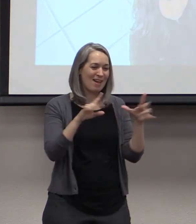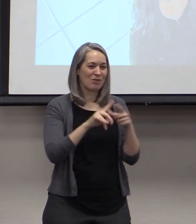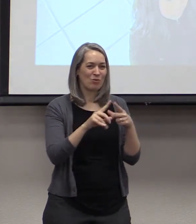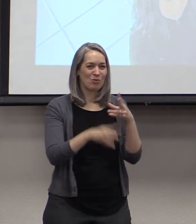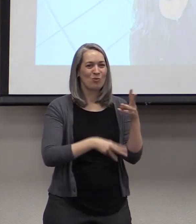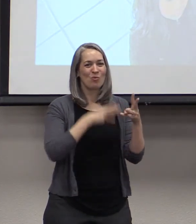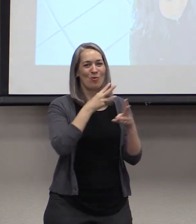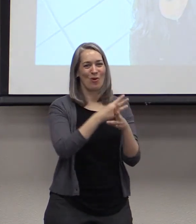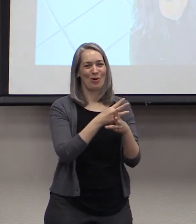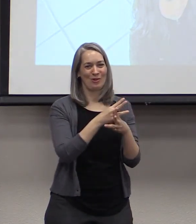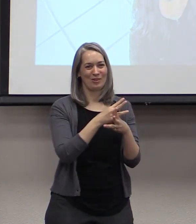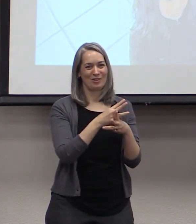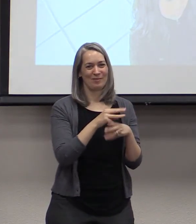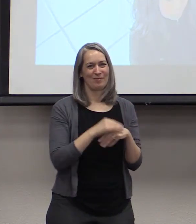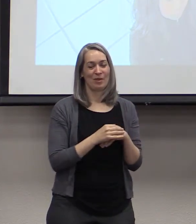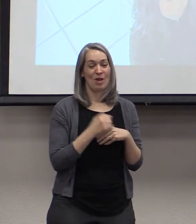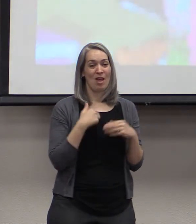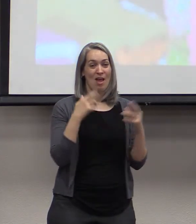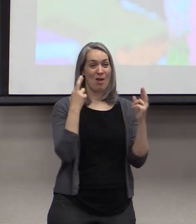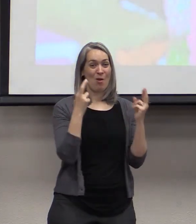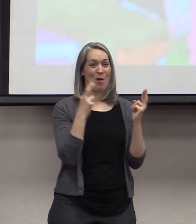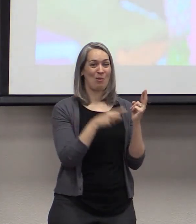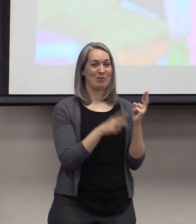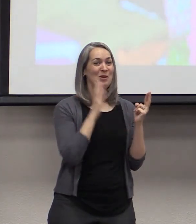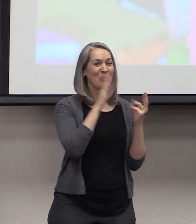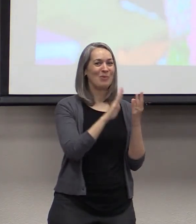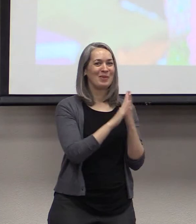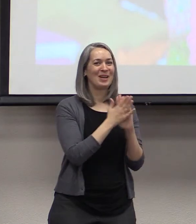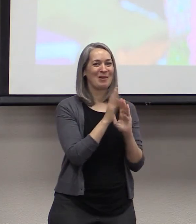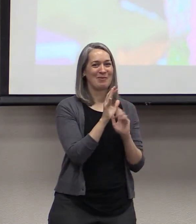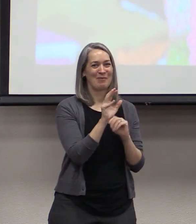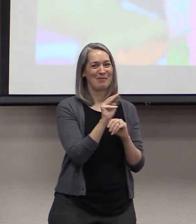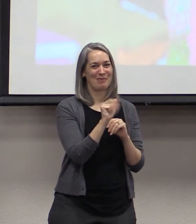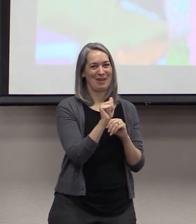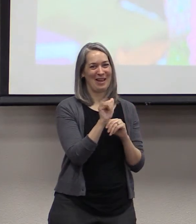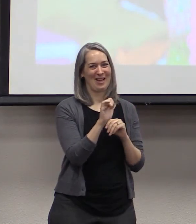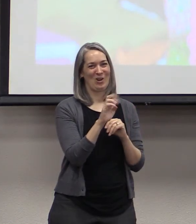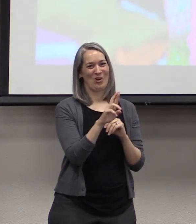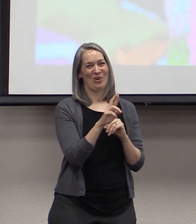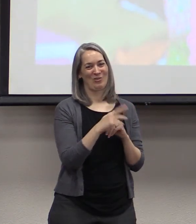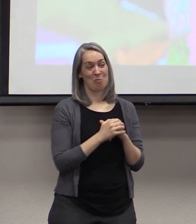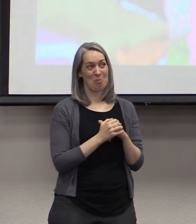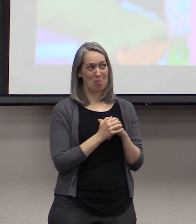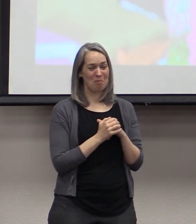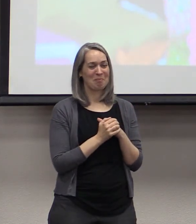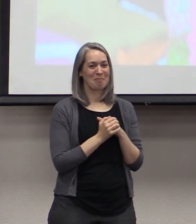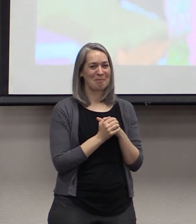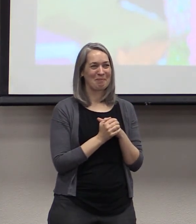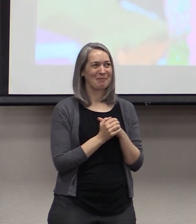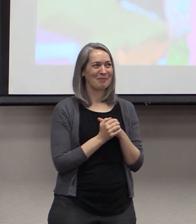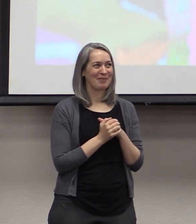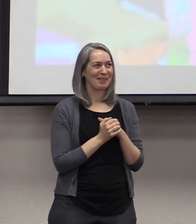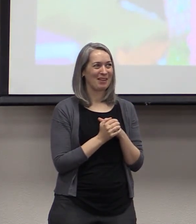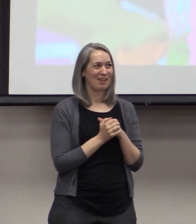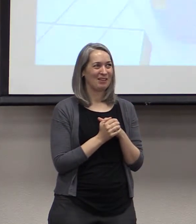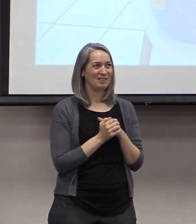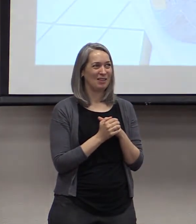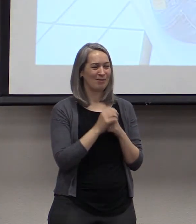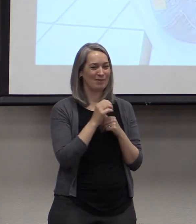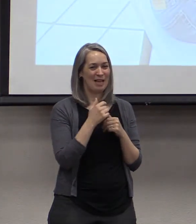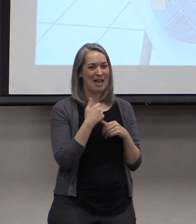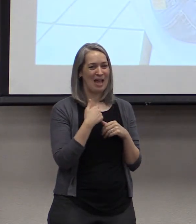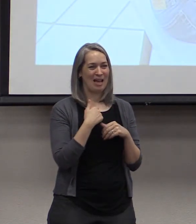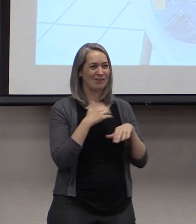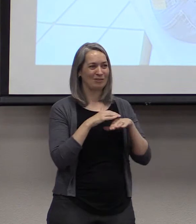world. And I really hope that maybe she someday becomes that mayor of Anahuac. And just for the sake of time, I don't want to take up too